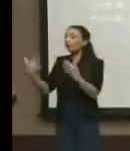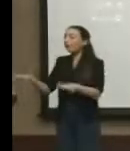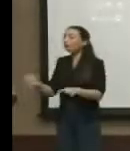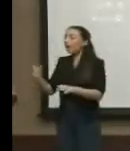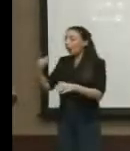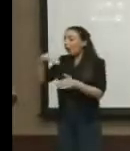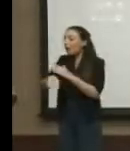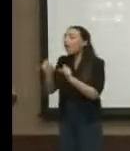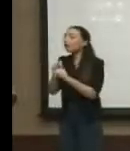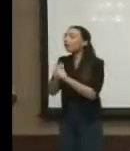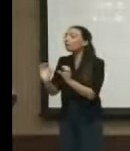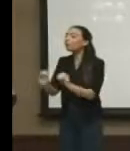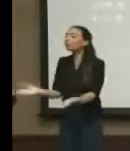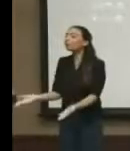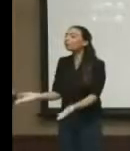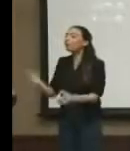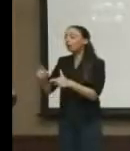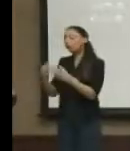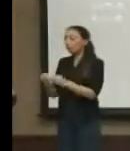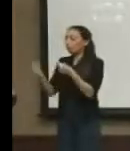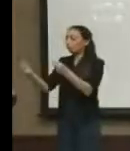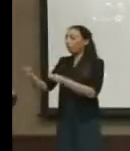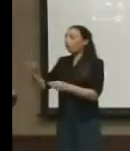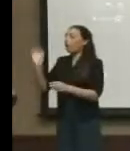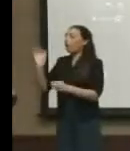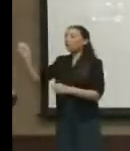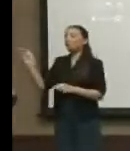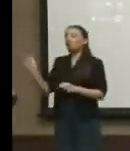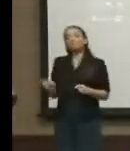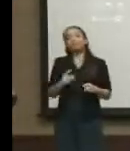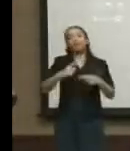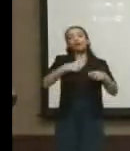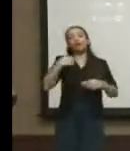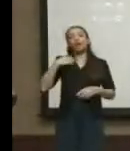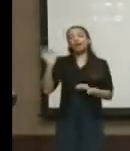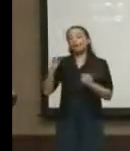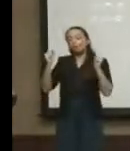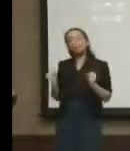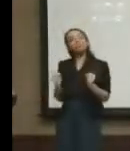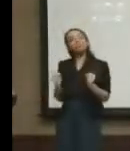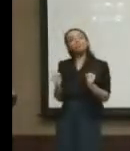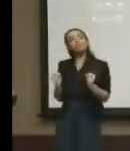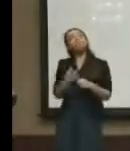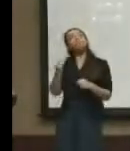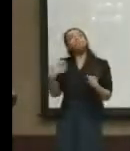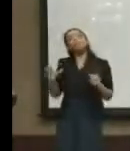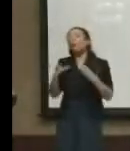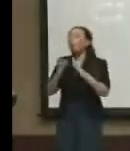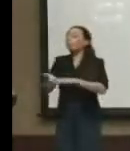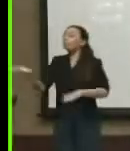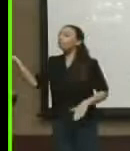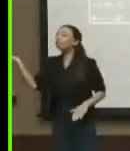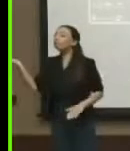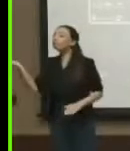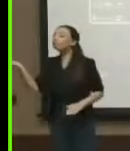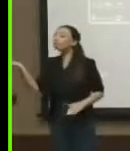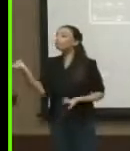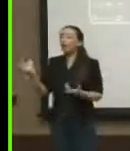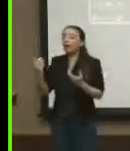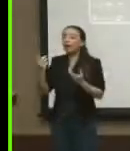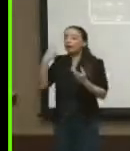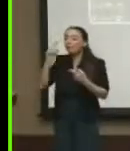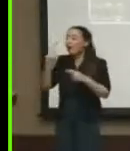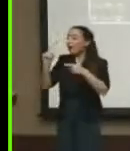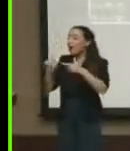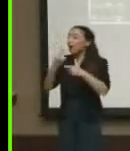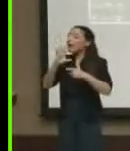So as a council, we are working on a job role called Job Coaches for Inclusivity. This will enable the